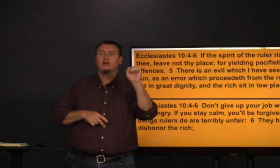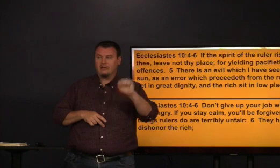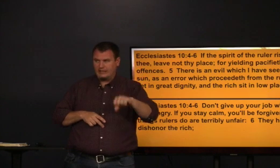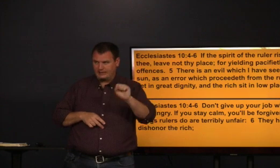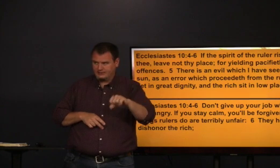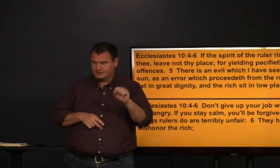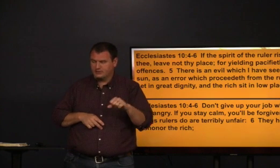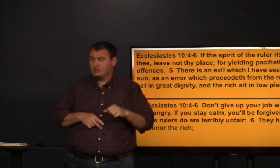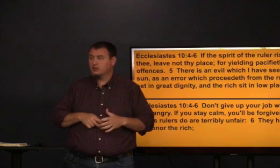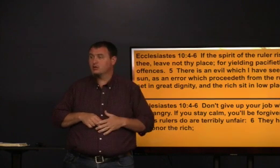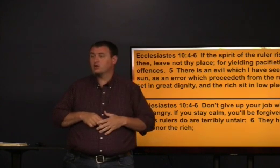Yes.